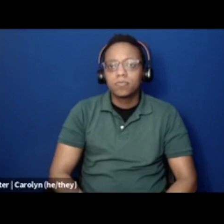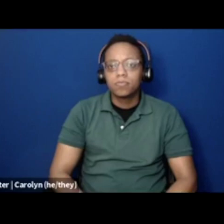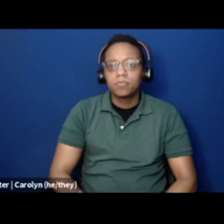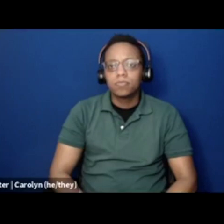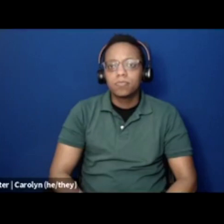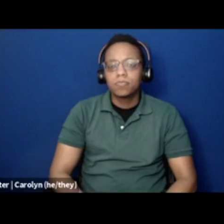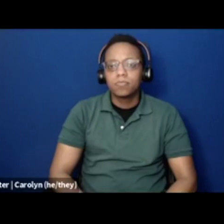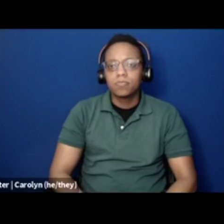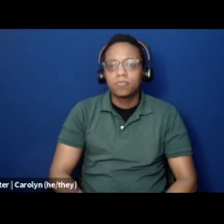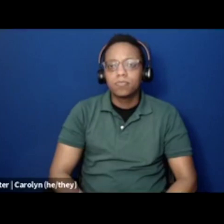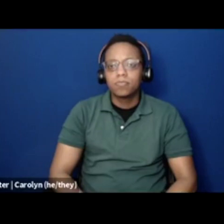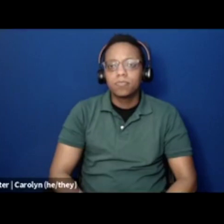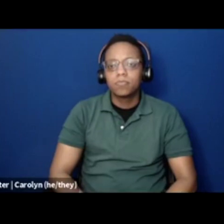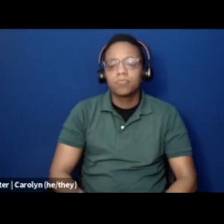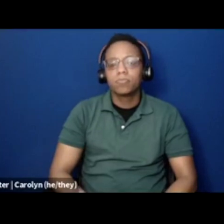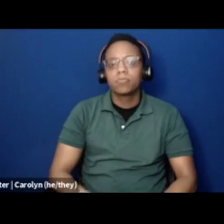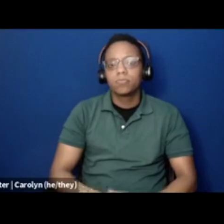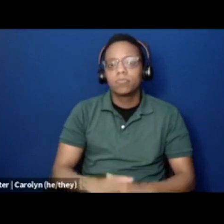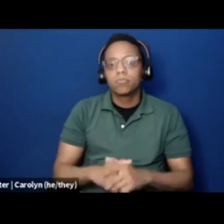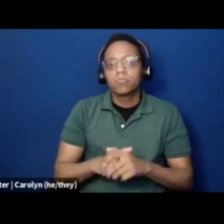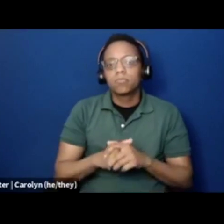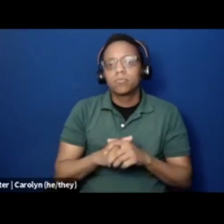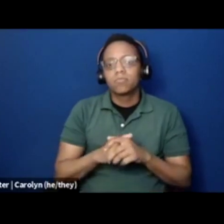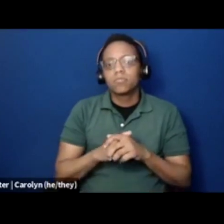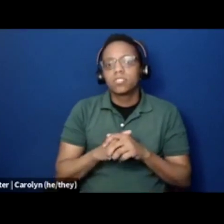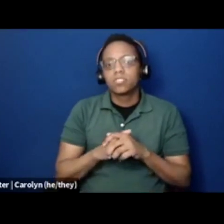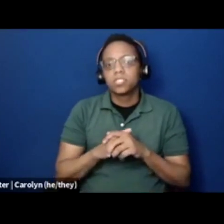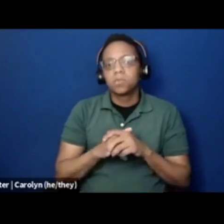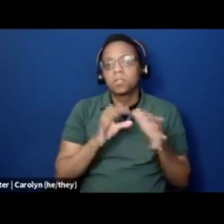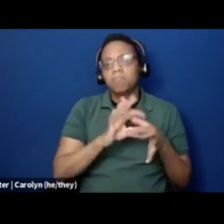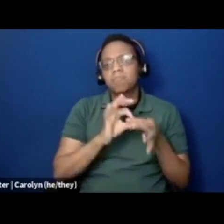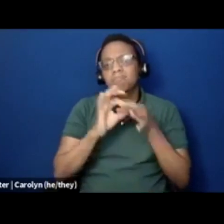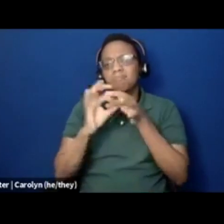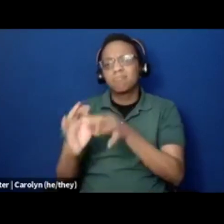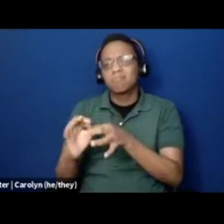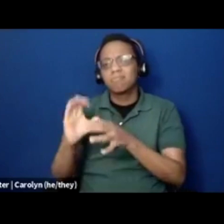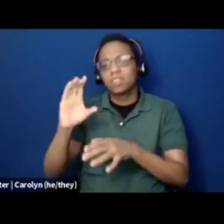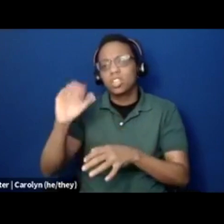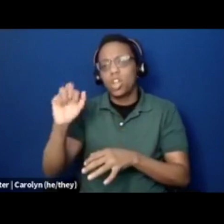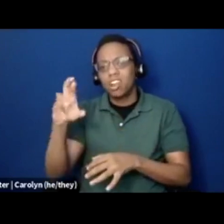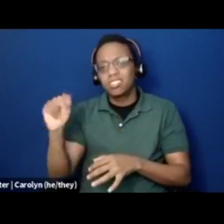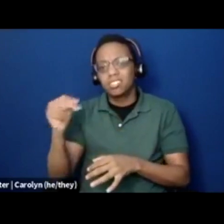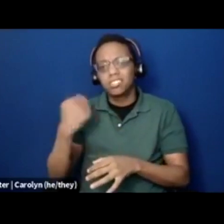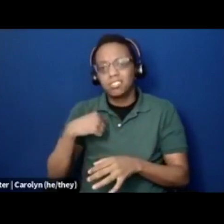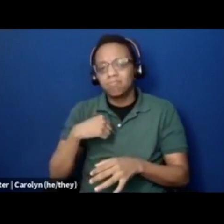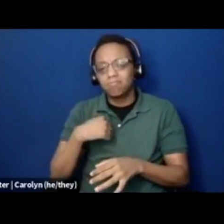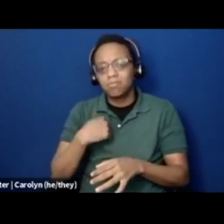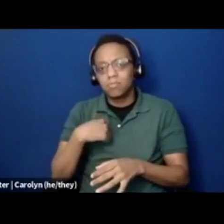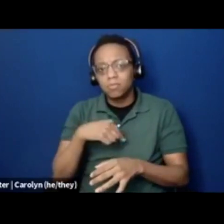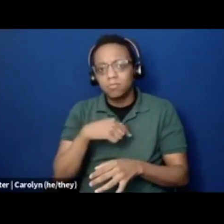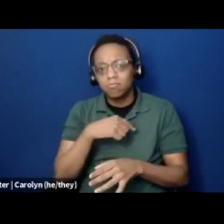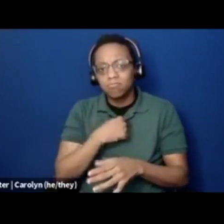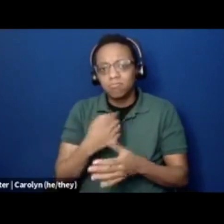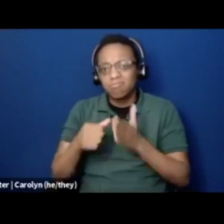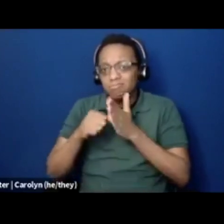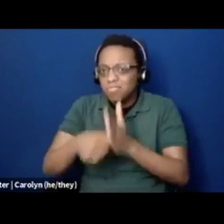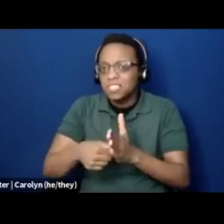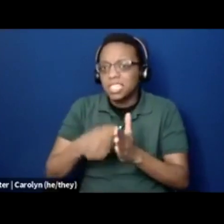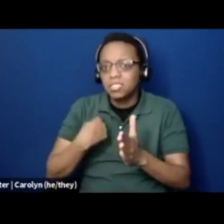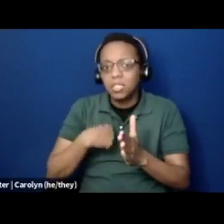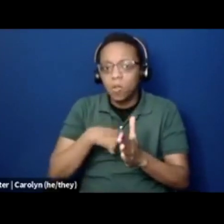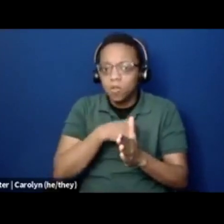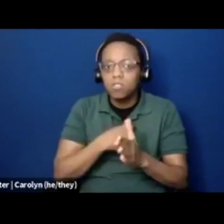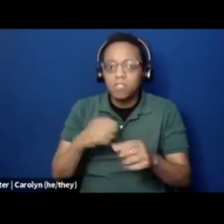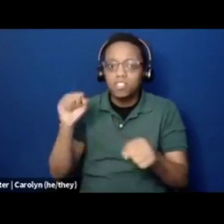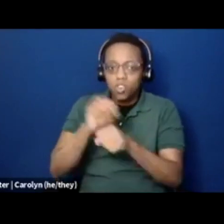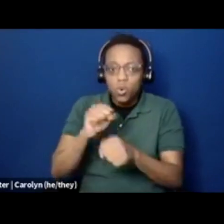in positions of having to work double, triple harder than communities around us or our cis